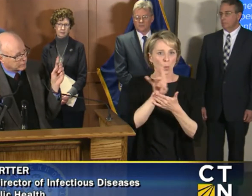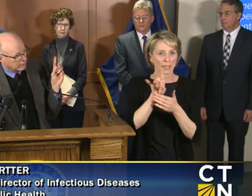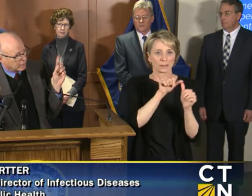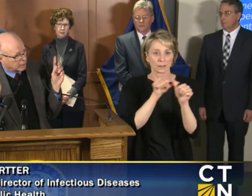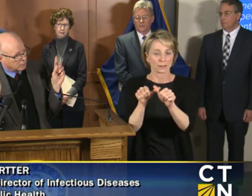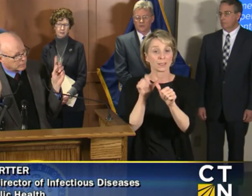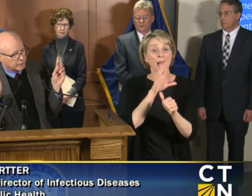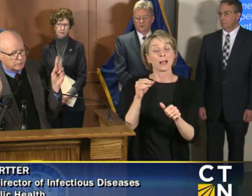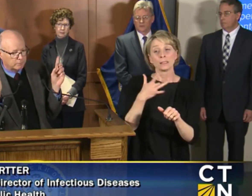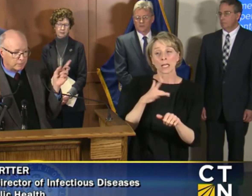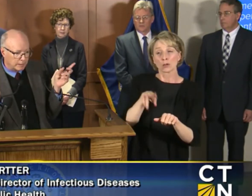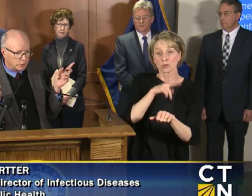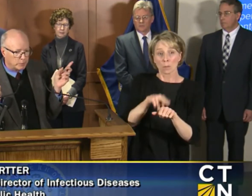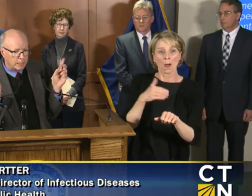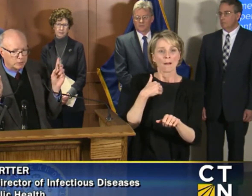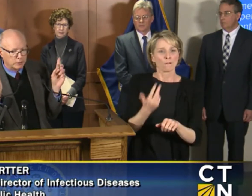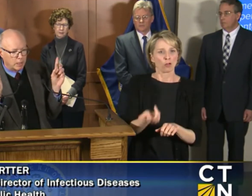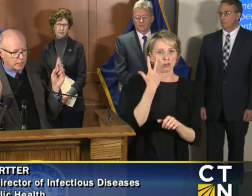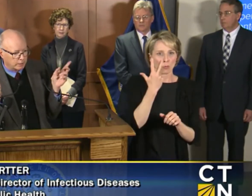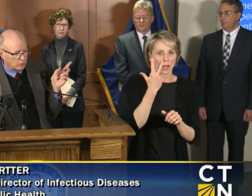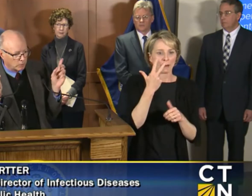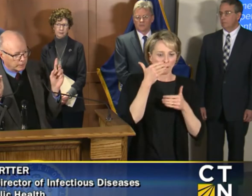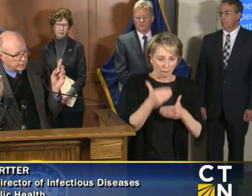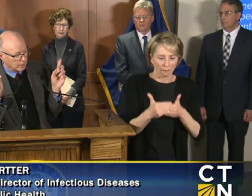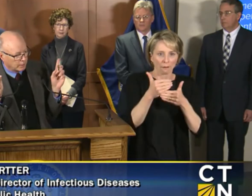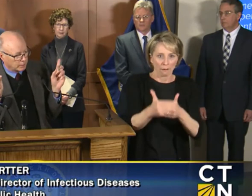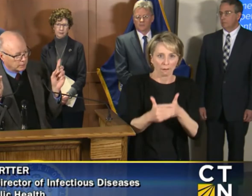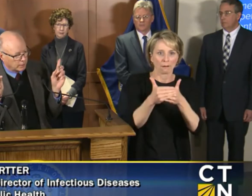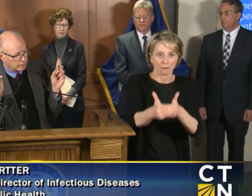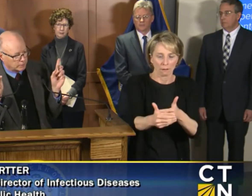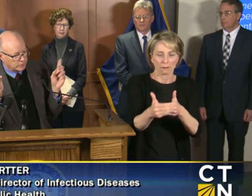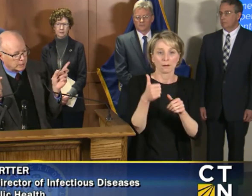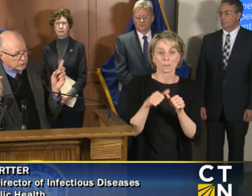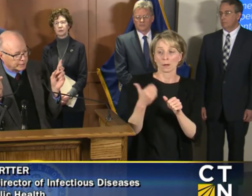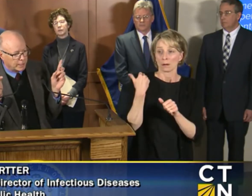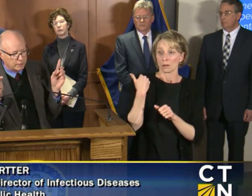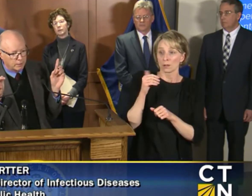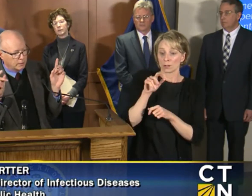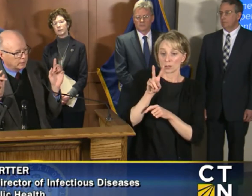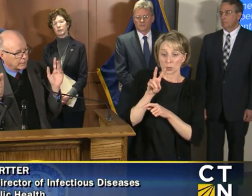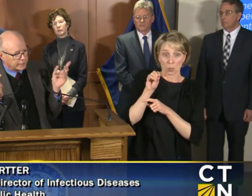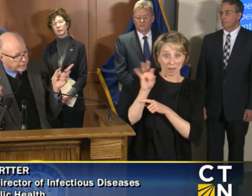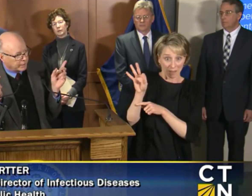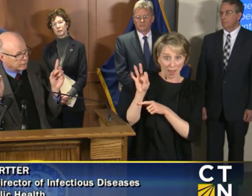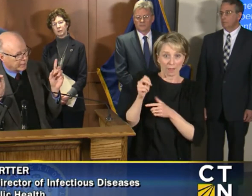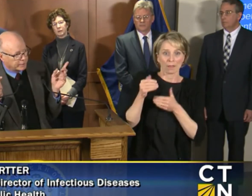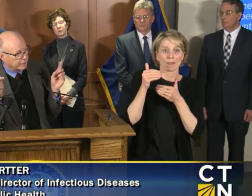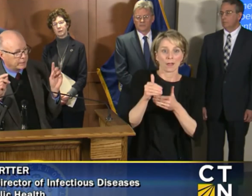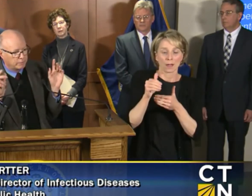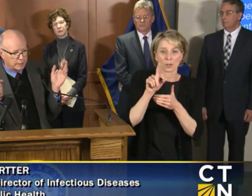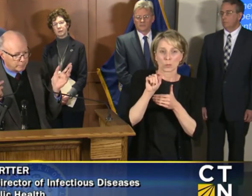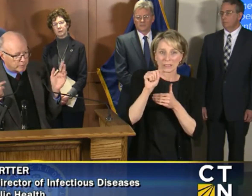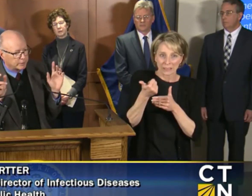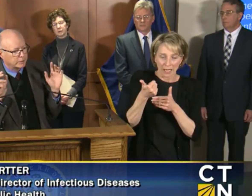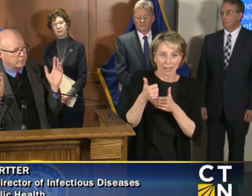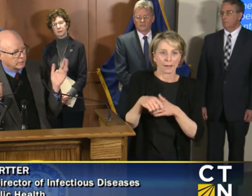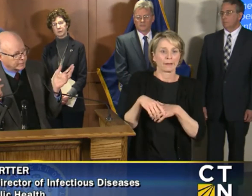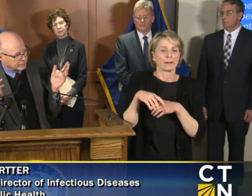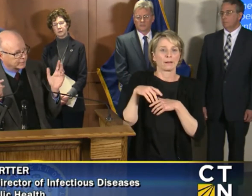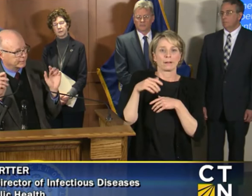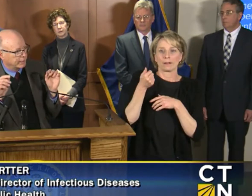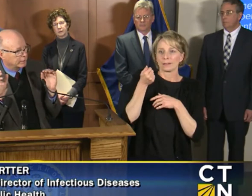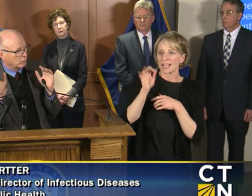waves in 2009 and early 2010, 1918,